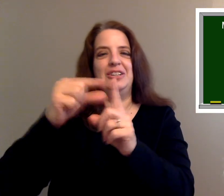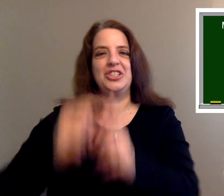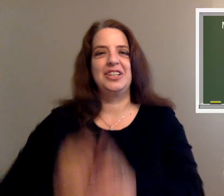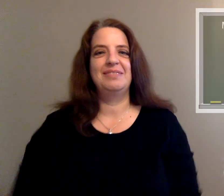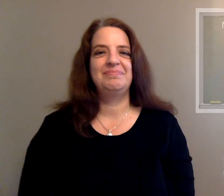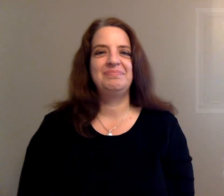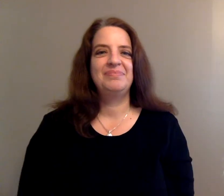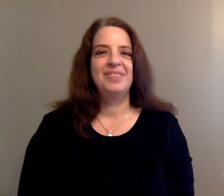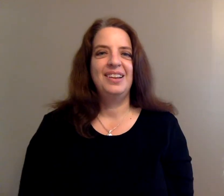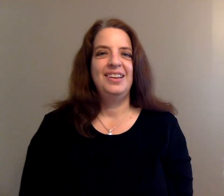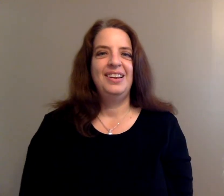terminology.